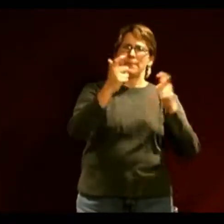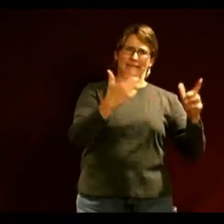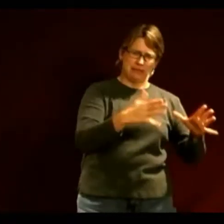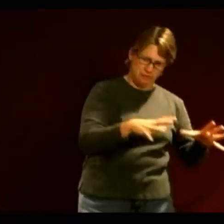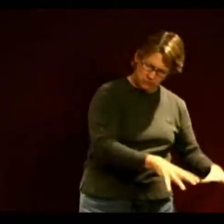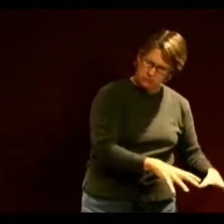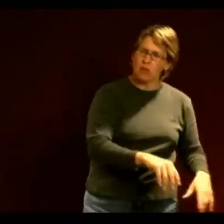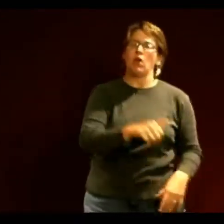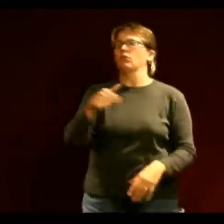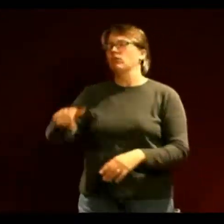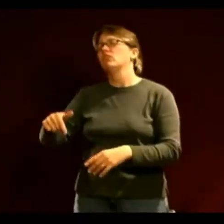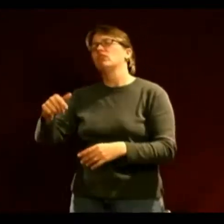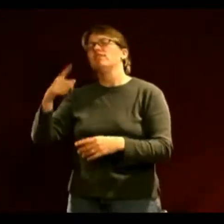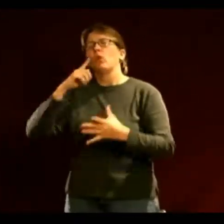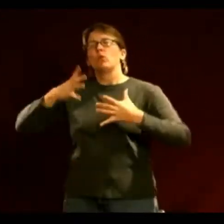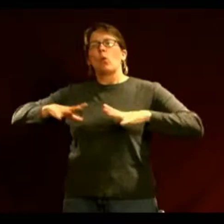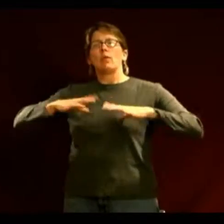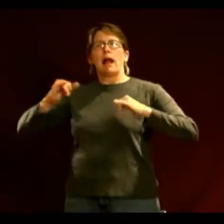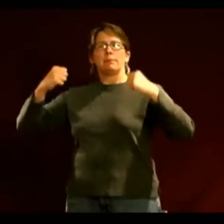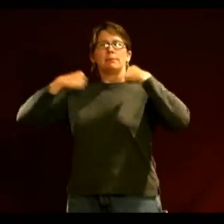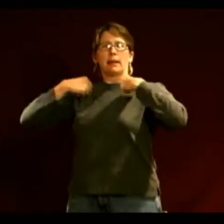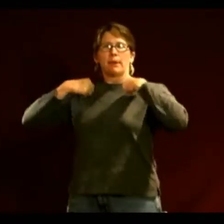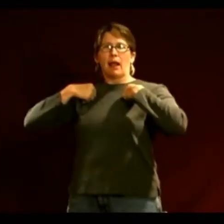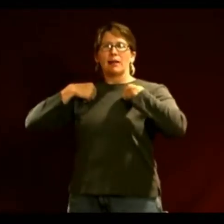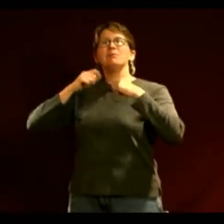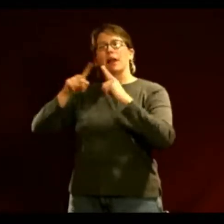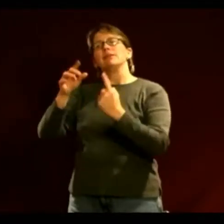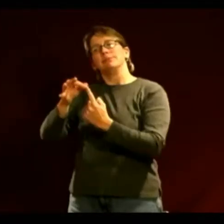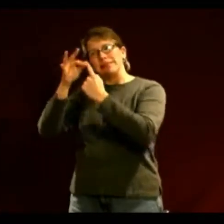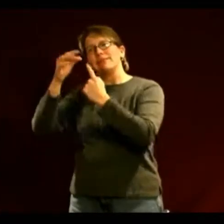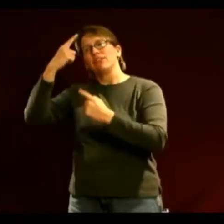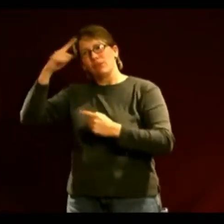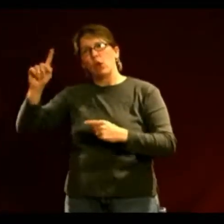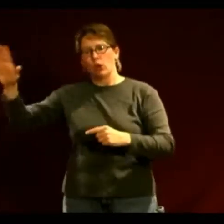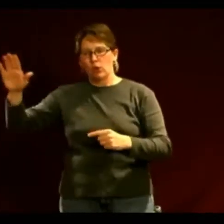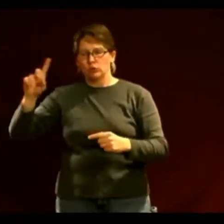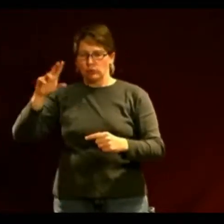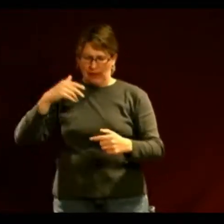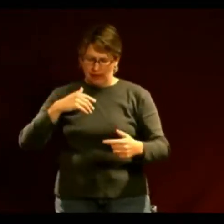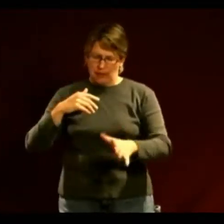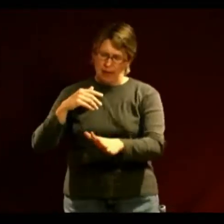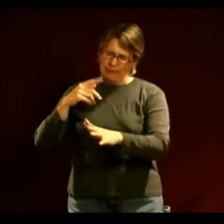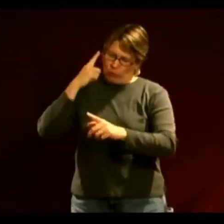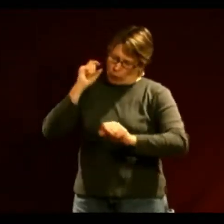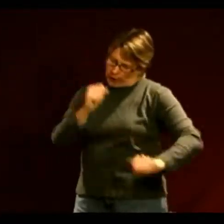I'm not sure if they're all called Duluth packs, but anyway, the second bag we have for clothes and life jackets.